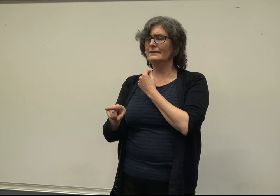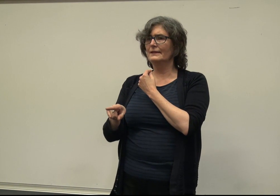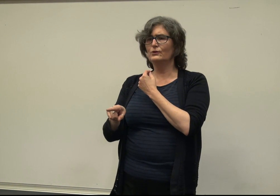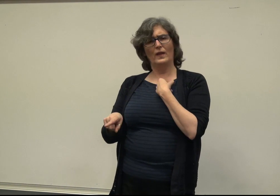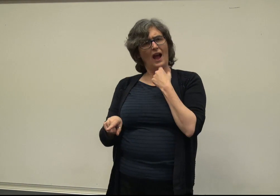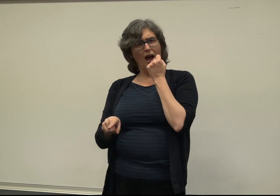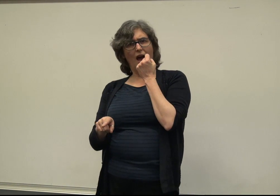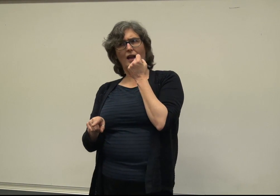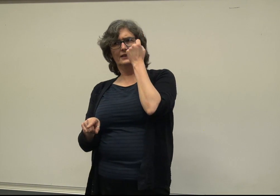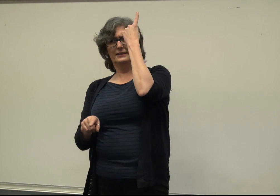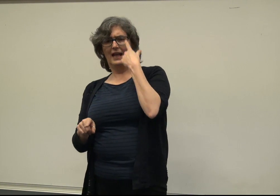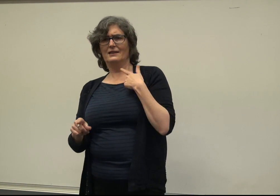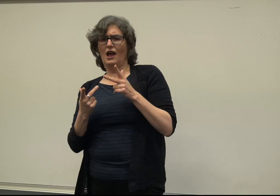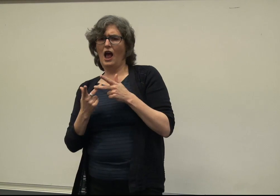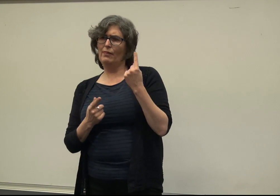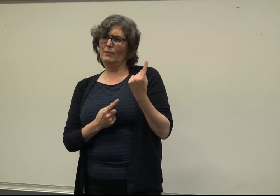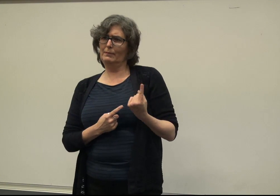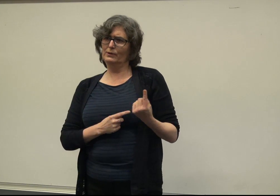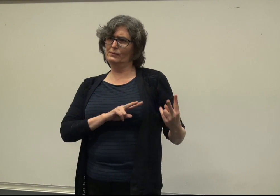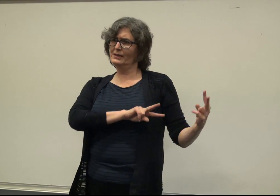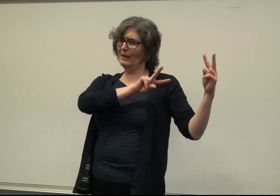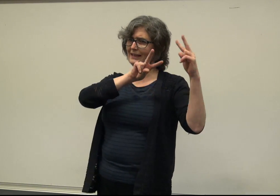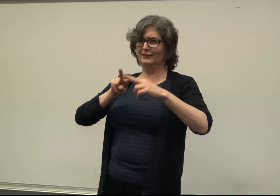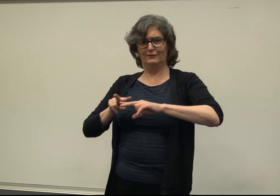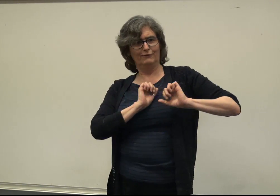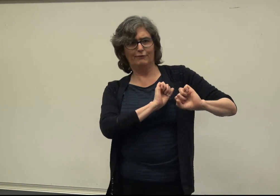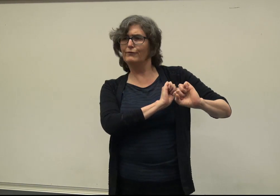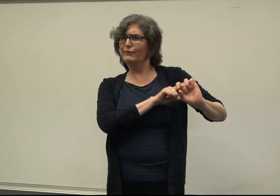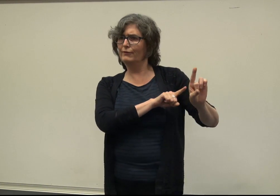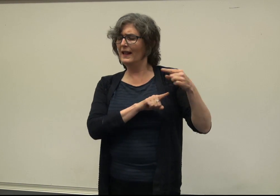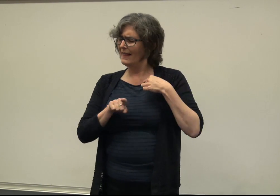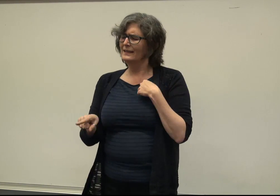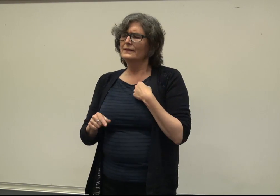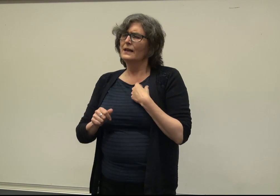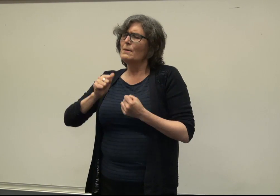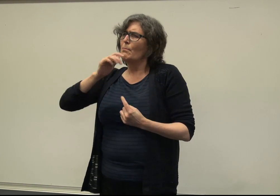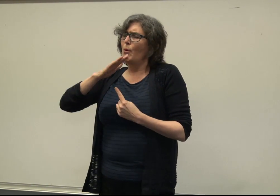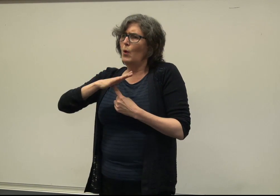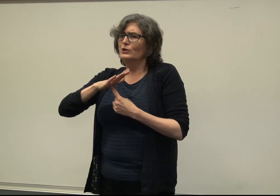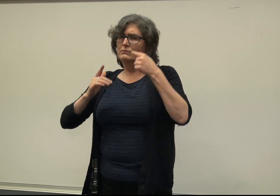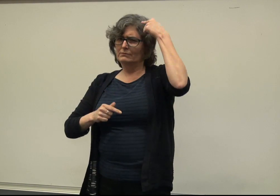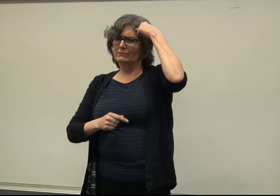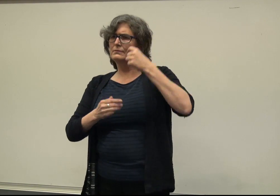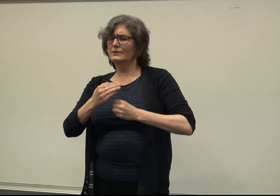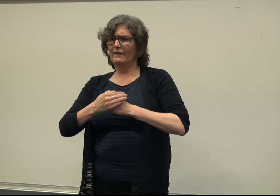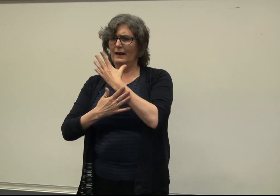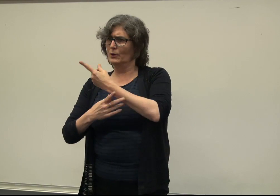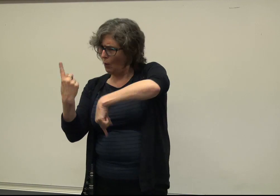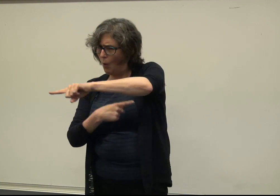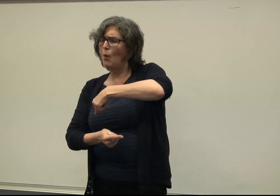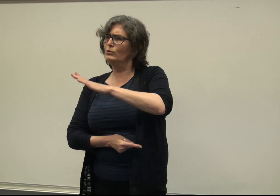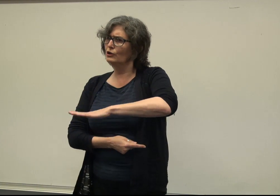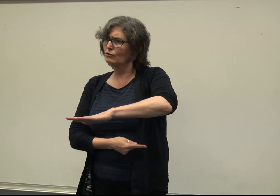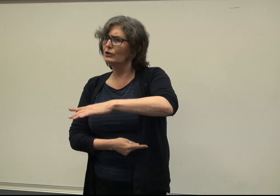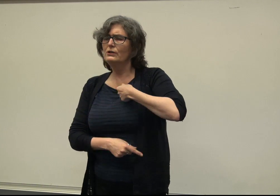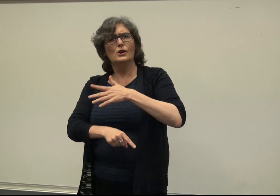well-known milestone in cognitive development in all children. So children have to gradually